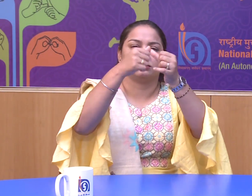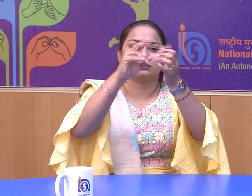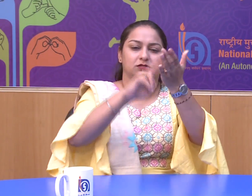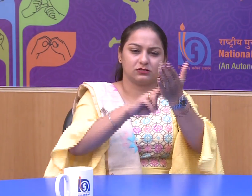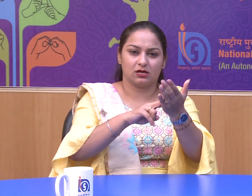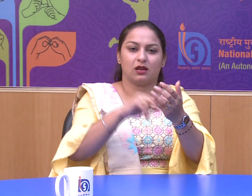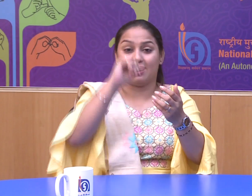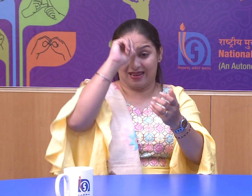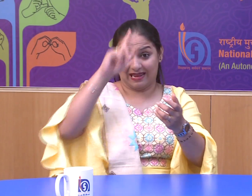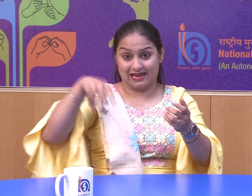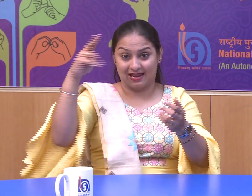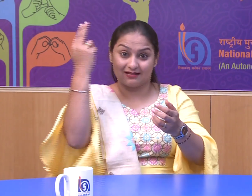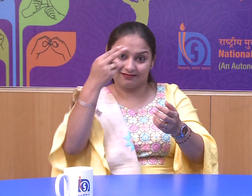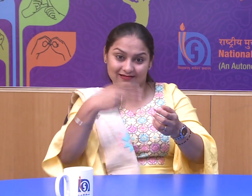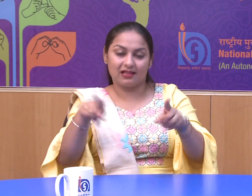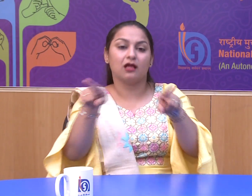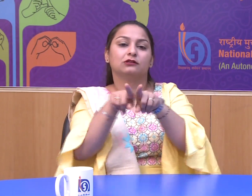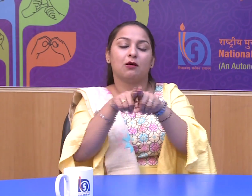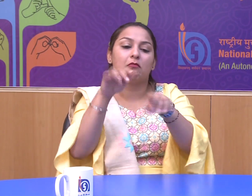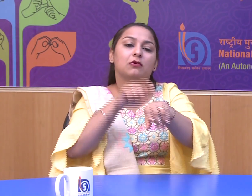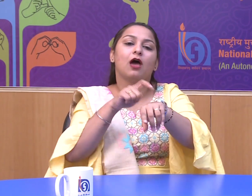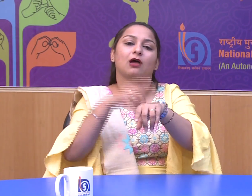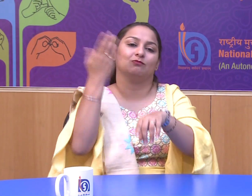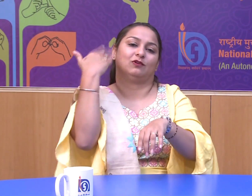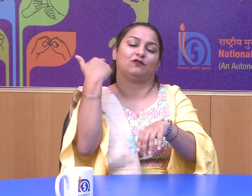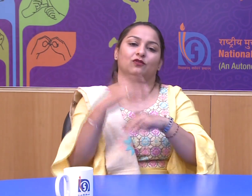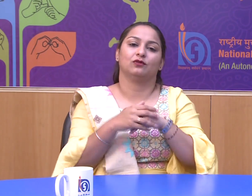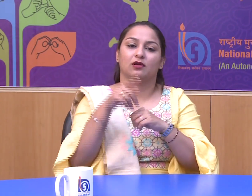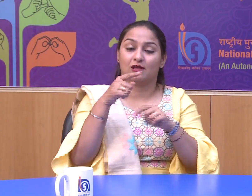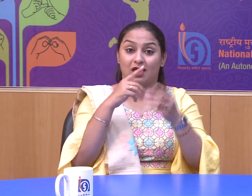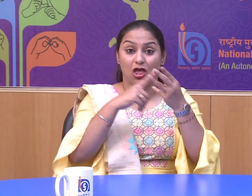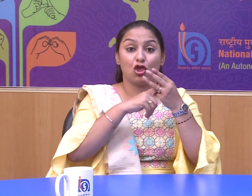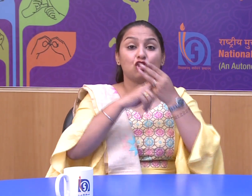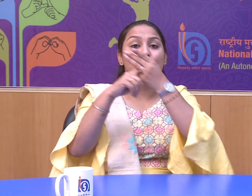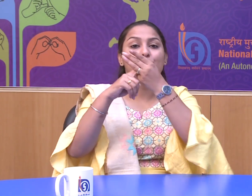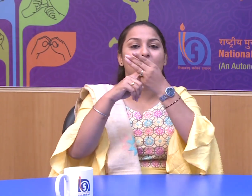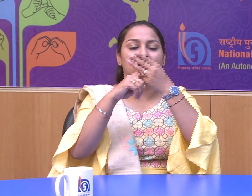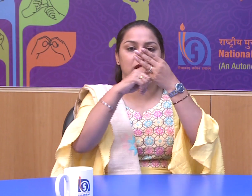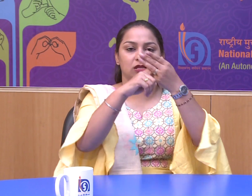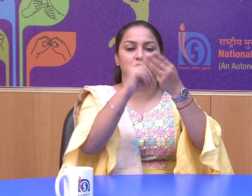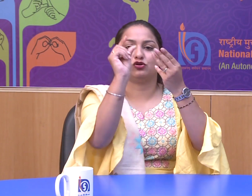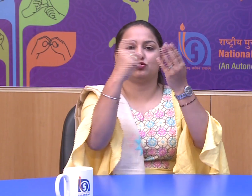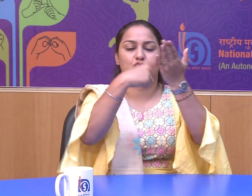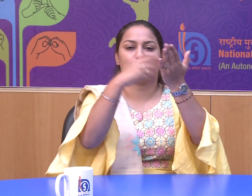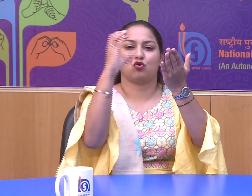painting during this period. The European influence on Indian